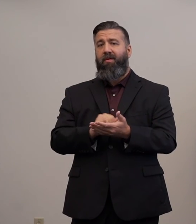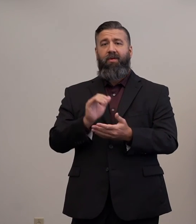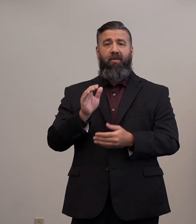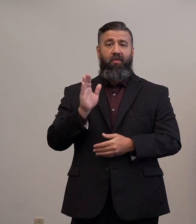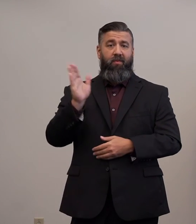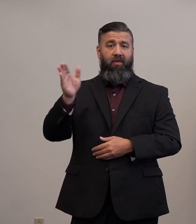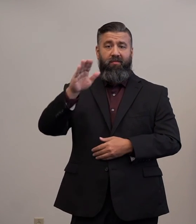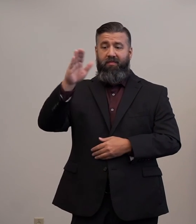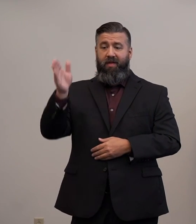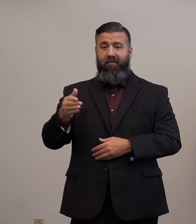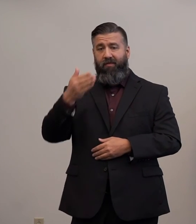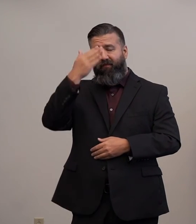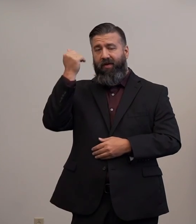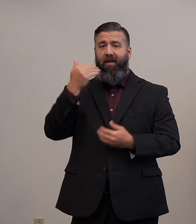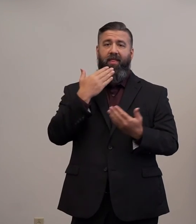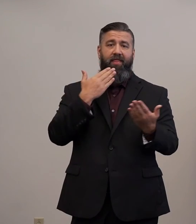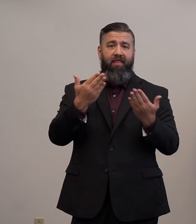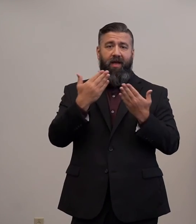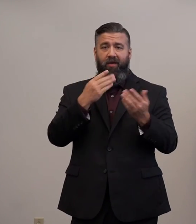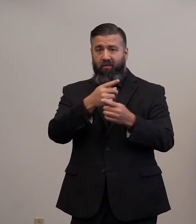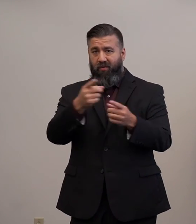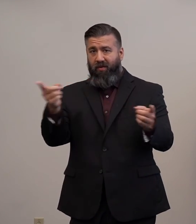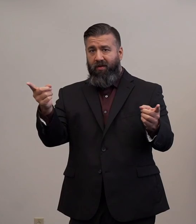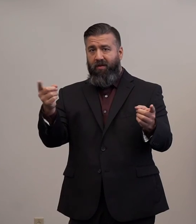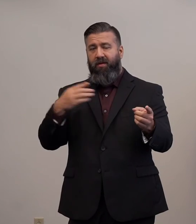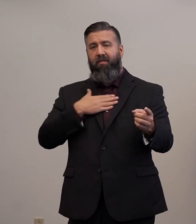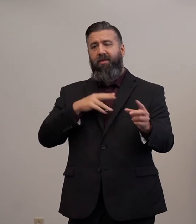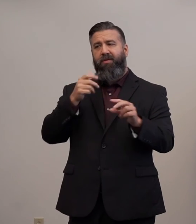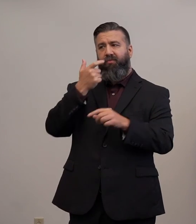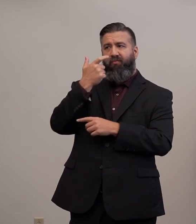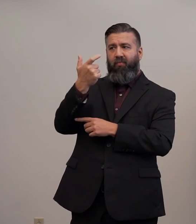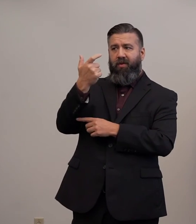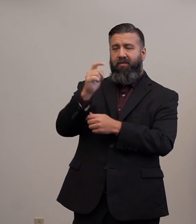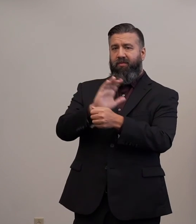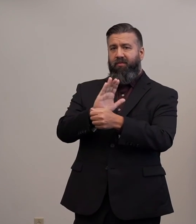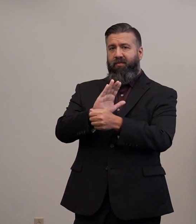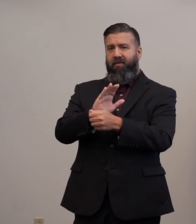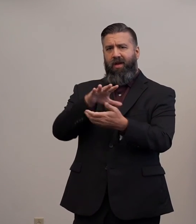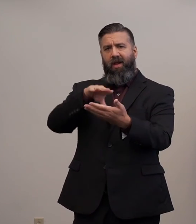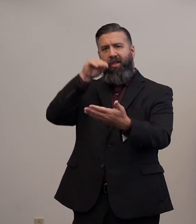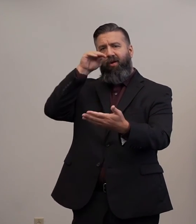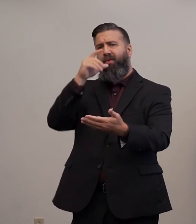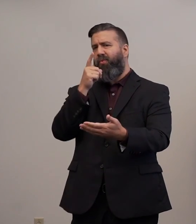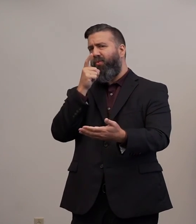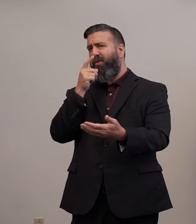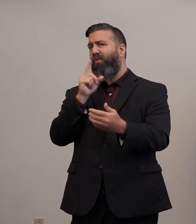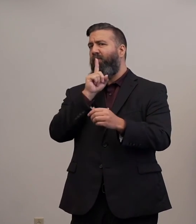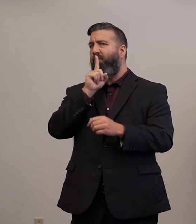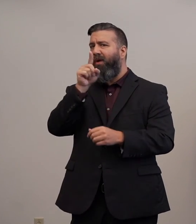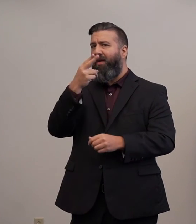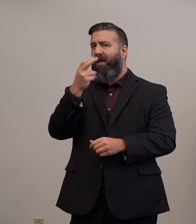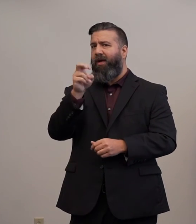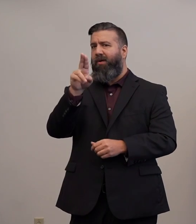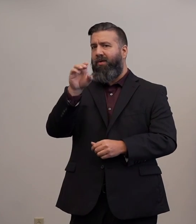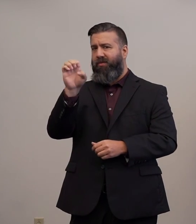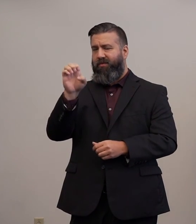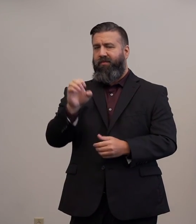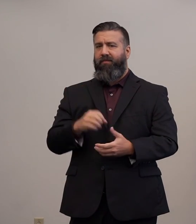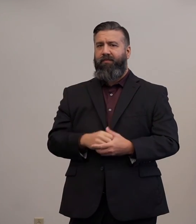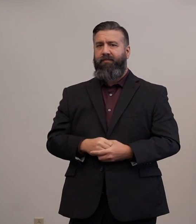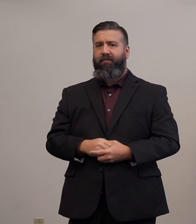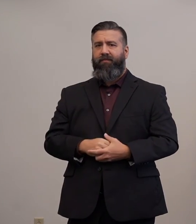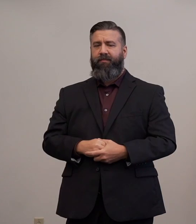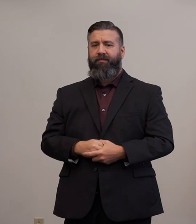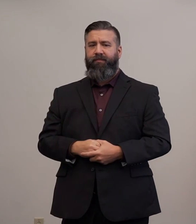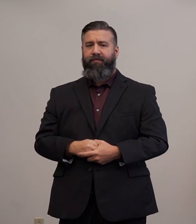never forget. Thank you to everybody. Please watch the documentaries and learn who the real heroes of America are. Thank you.